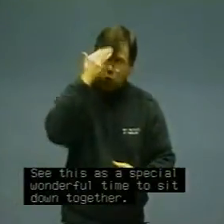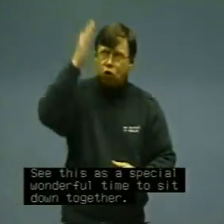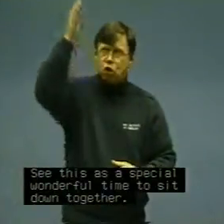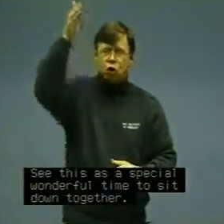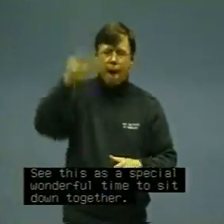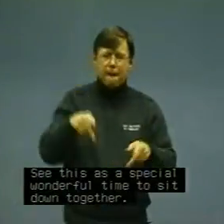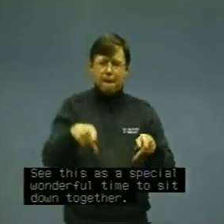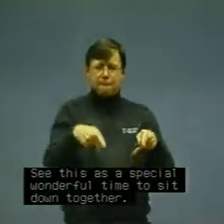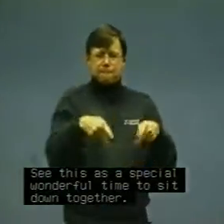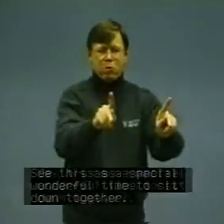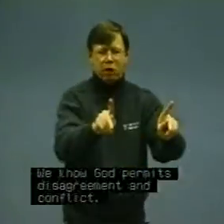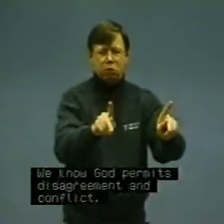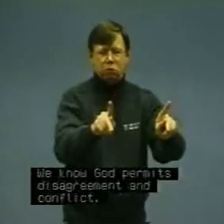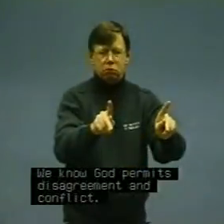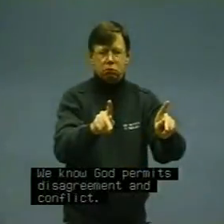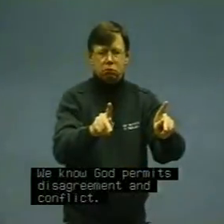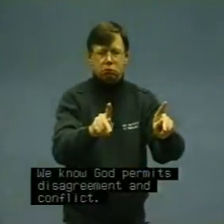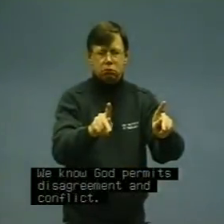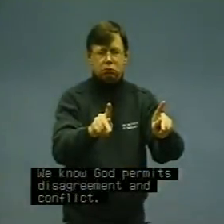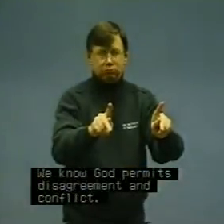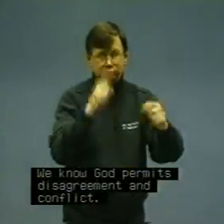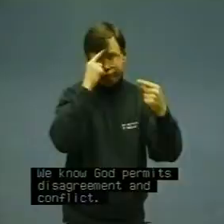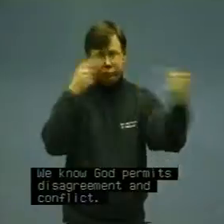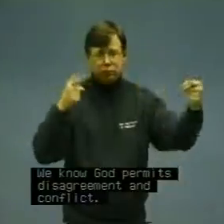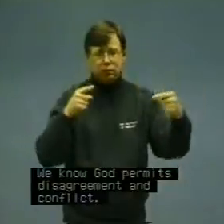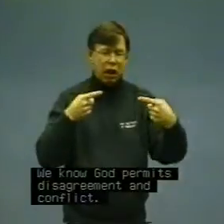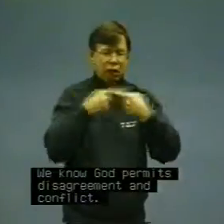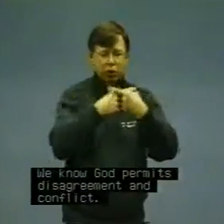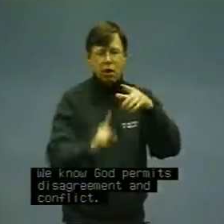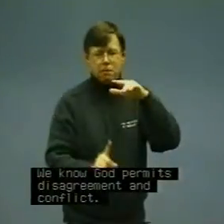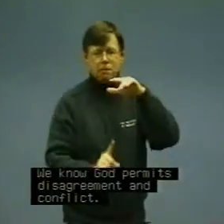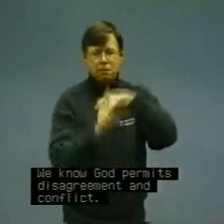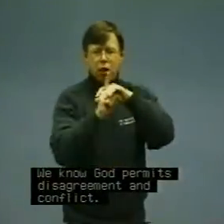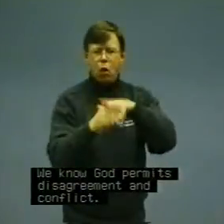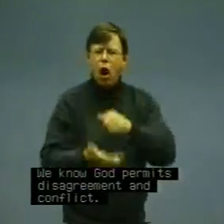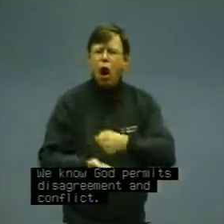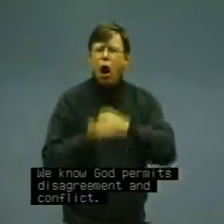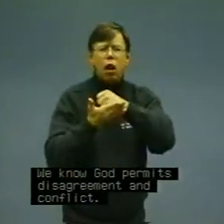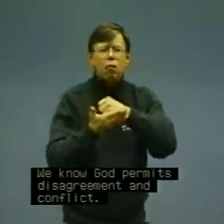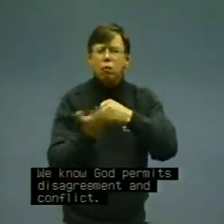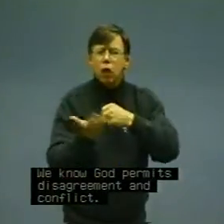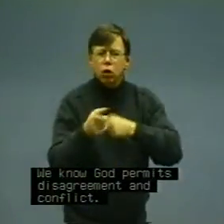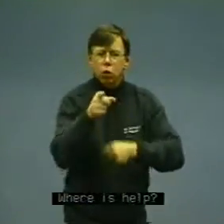wonderful time to sit down together. We know God permits disagreement and conflict.